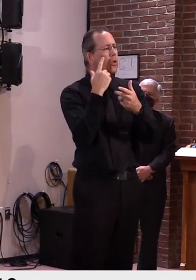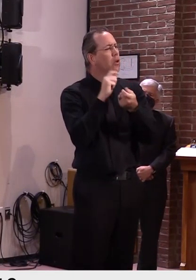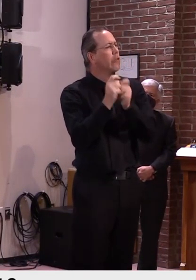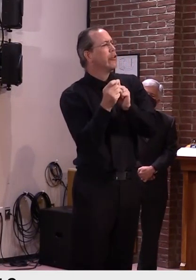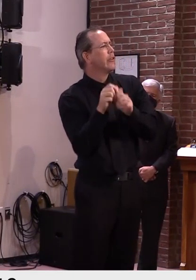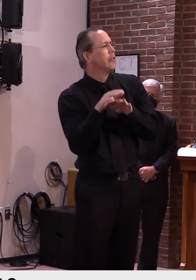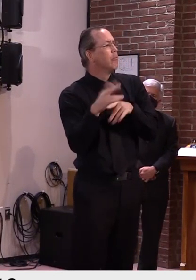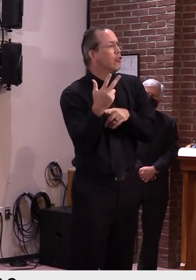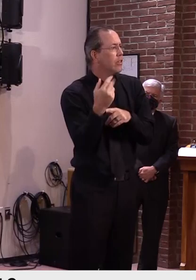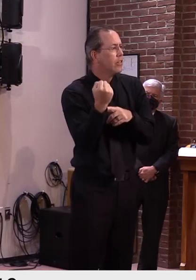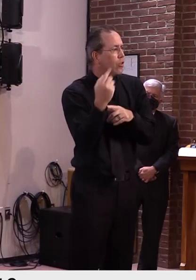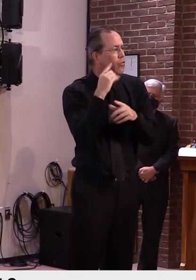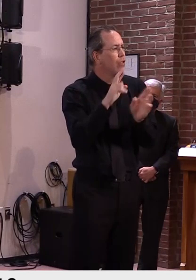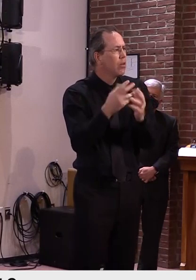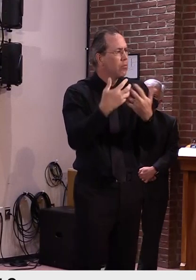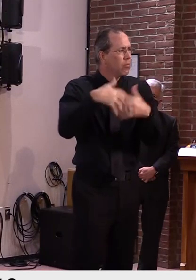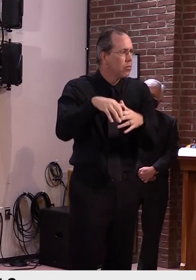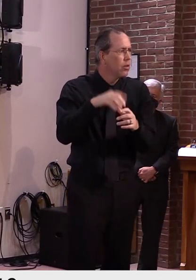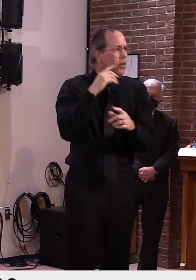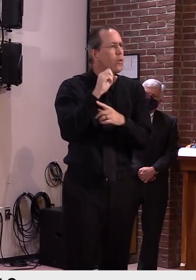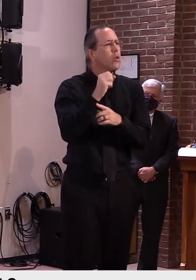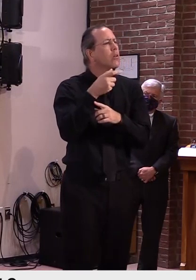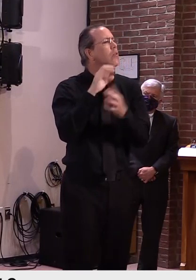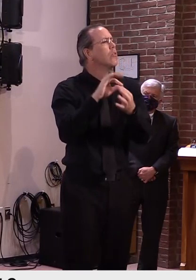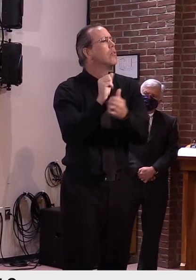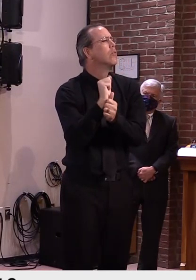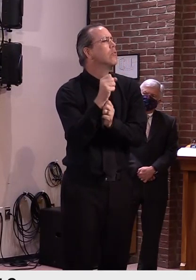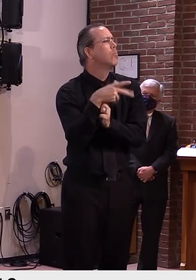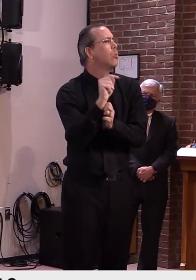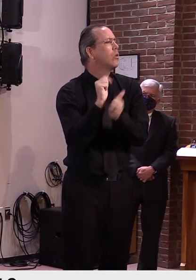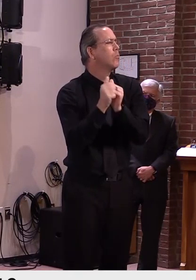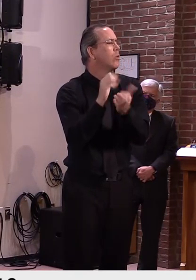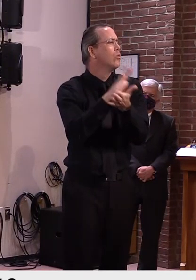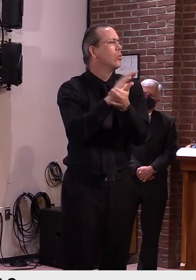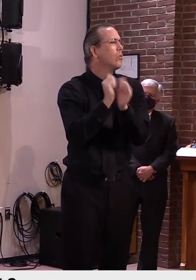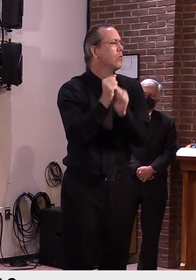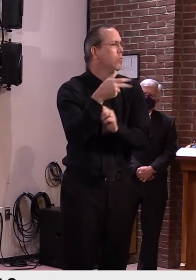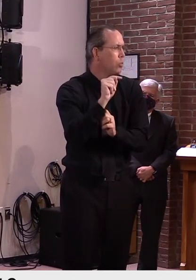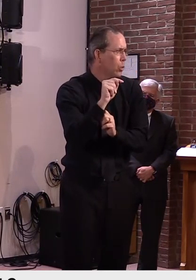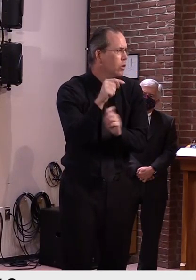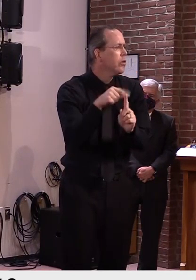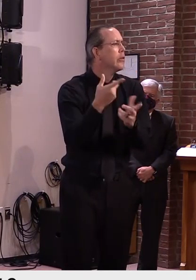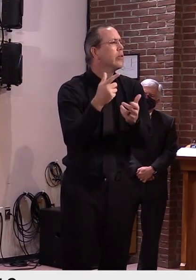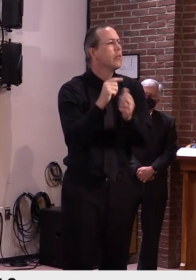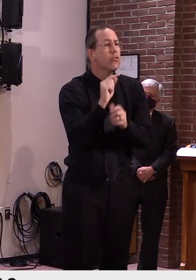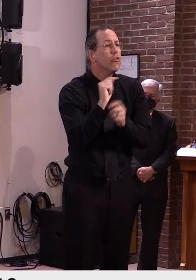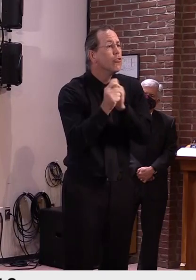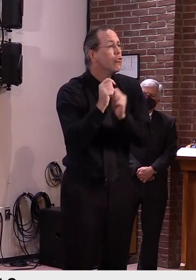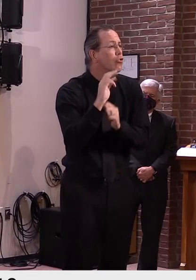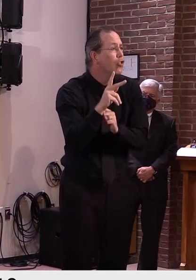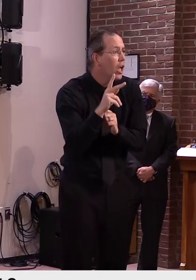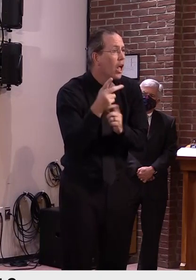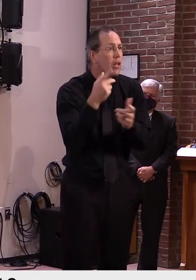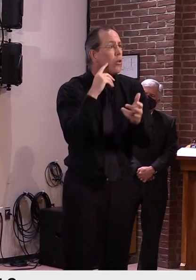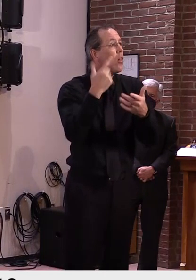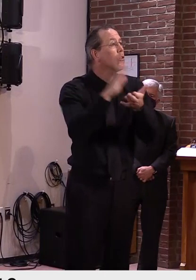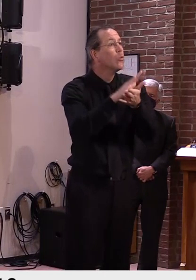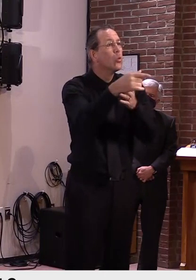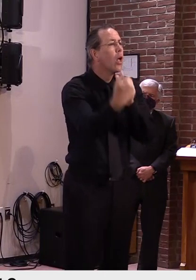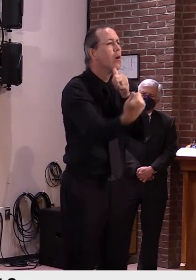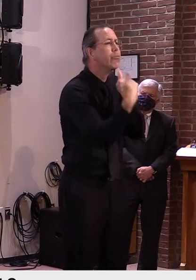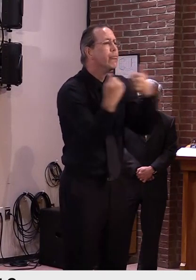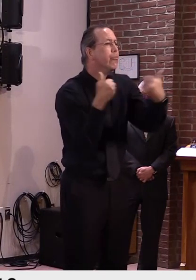sports guidance. Moving to step three will permit the start of interscholastic competitions this weekend. We wanted to